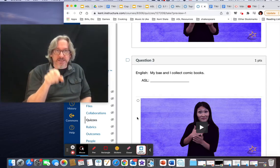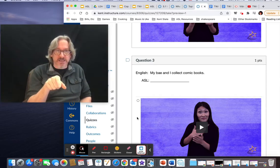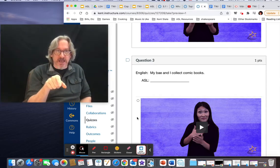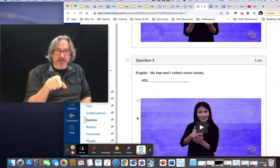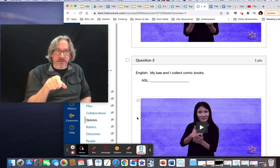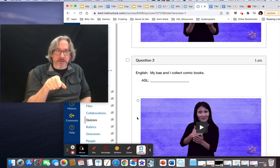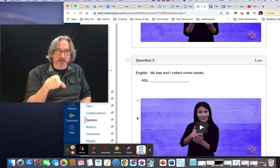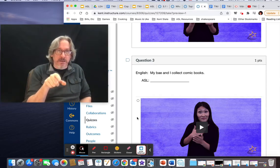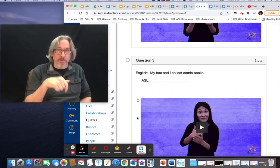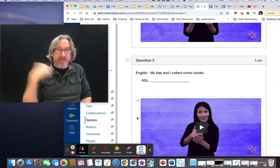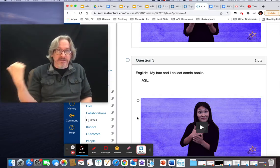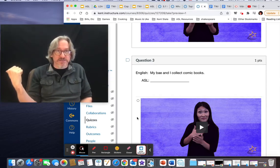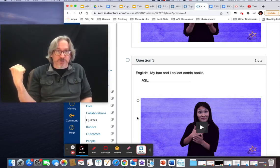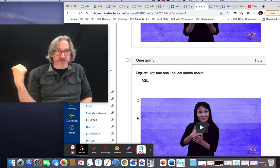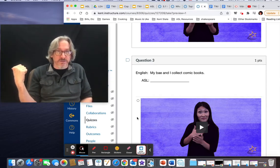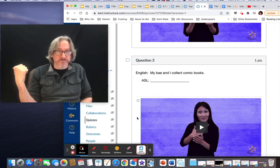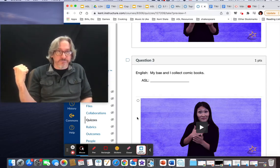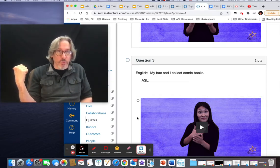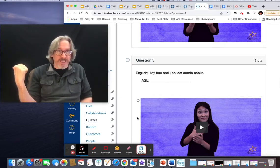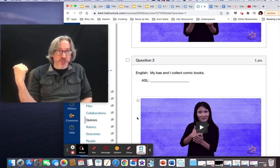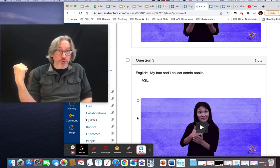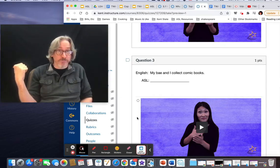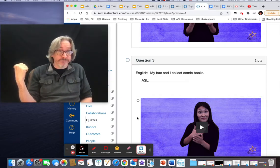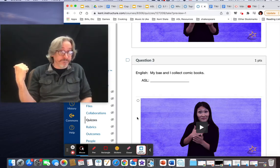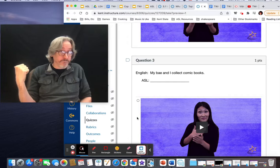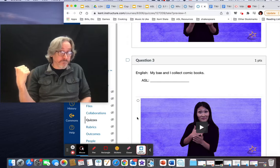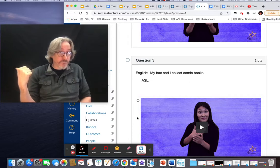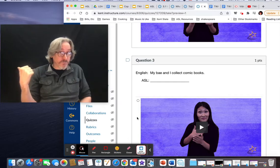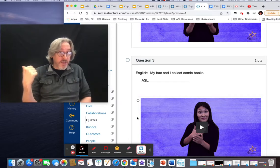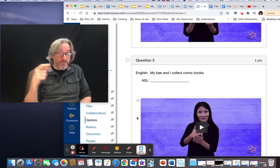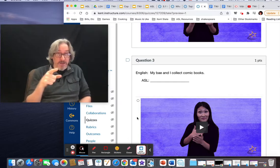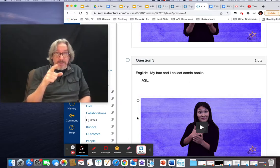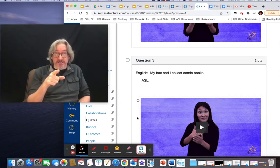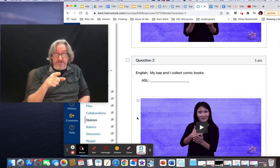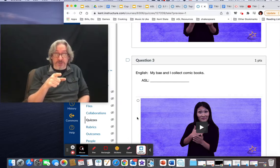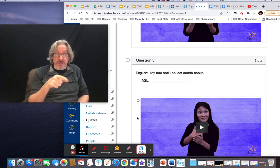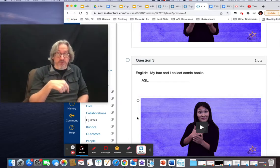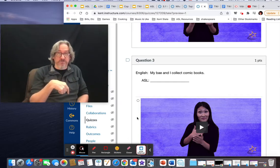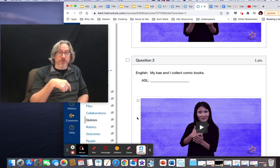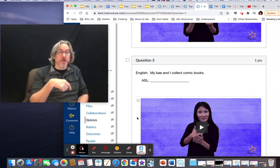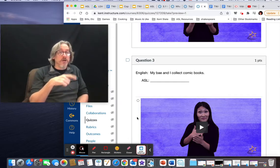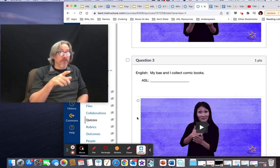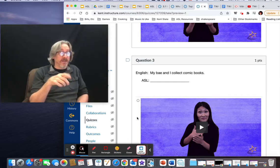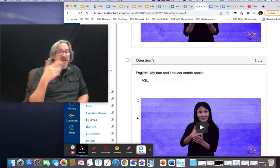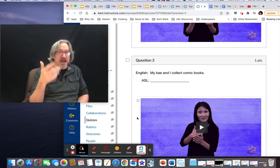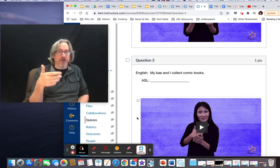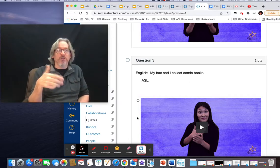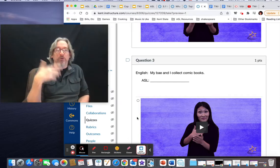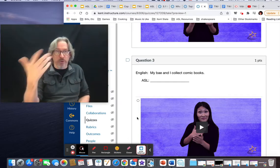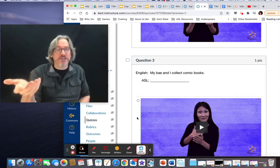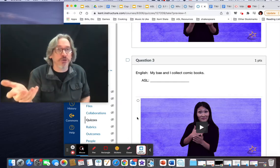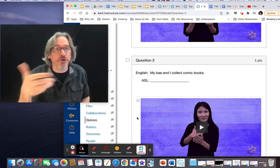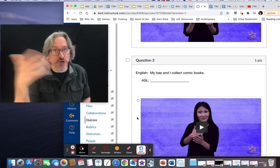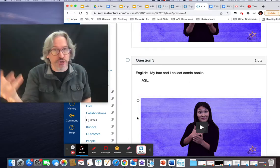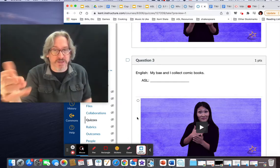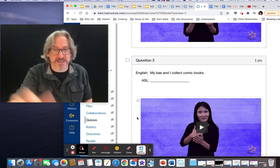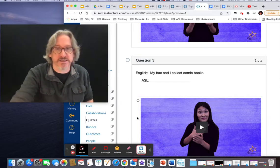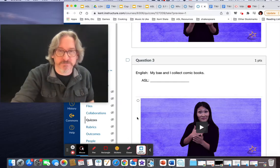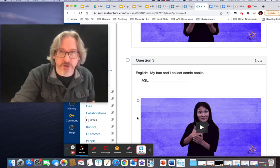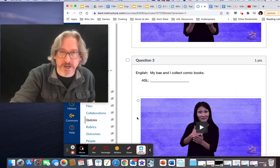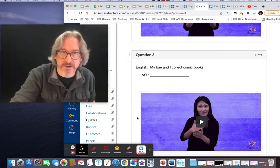correctly sign me and this person? We two. Okay. That may be something you need to review, but it's how do we two